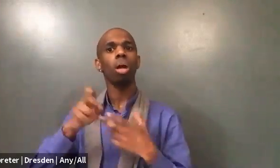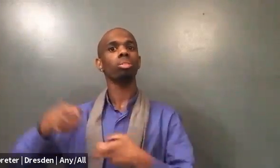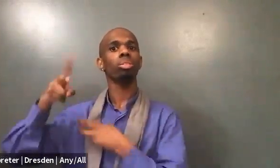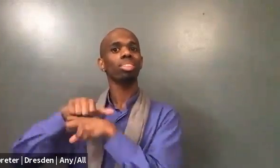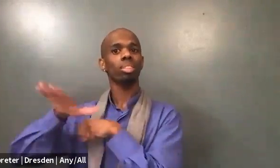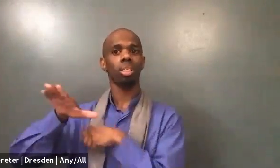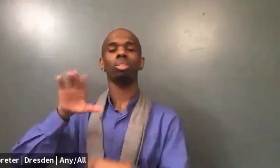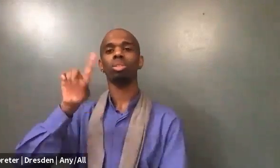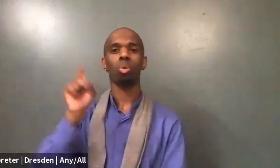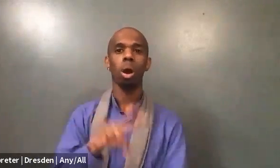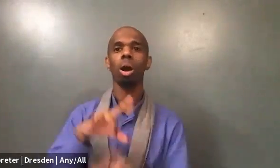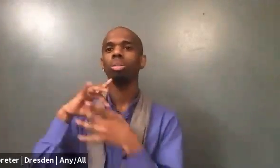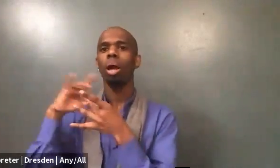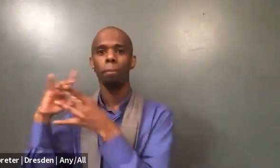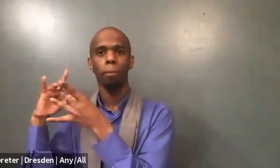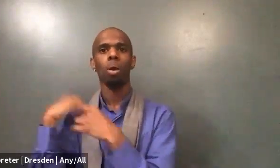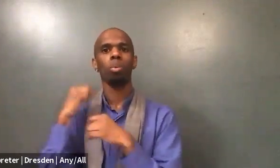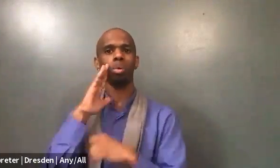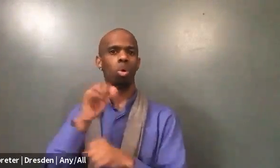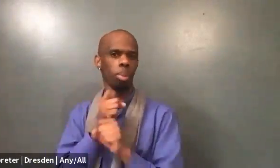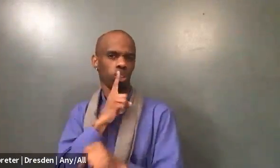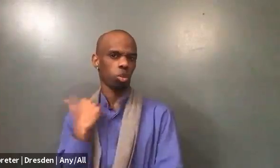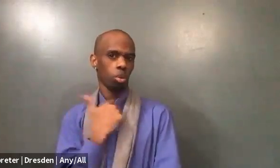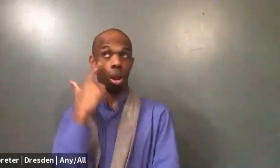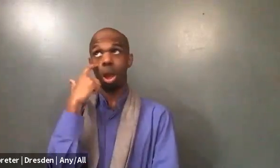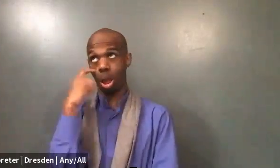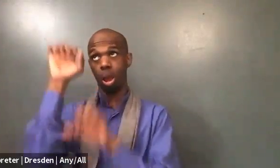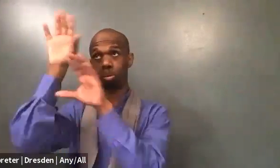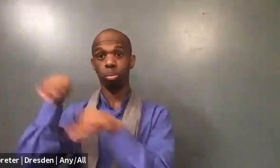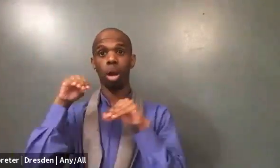and share those, and then we can further discuss as well.